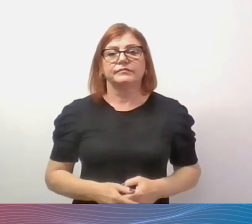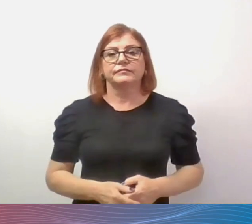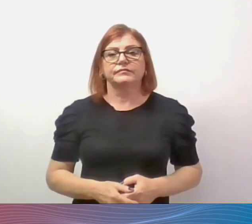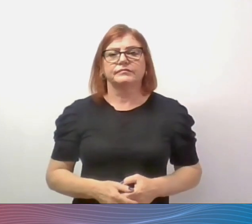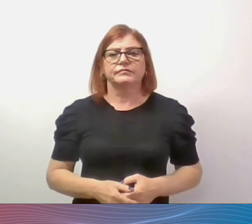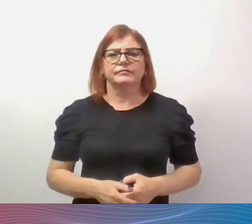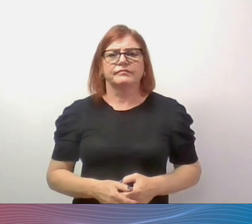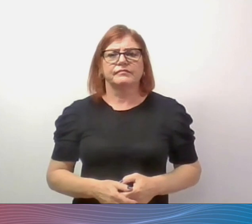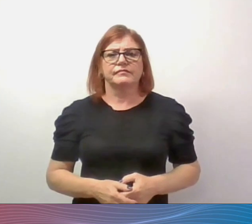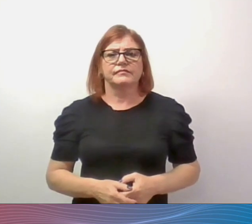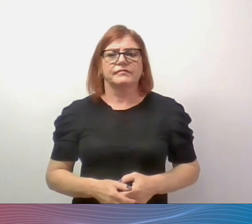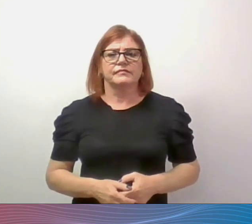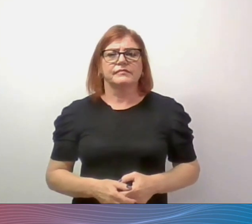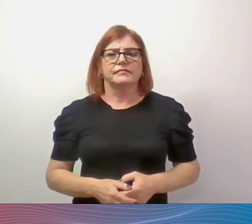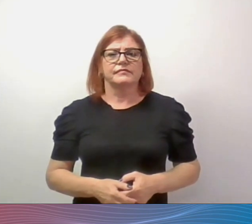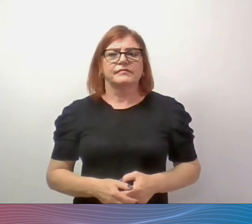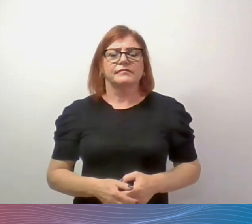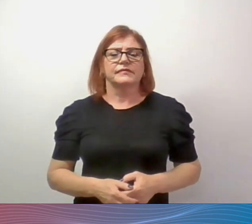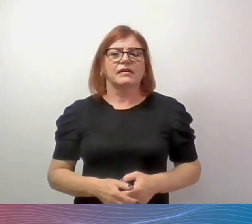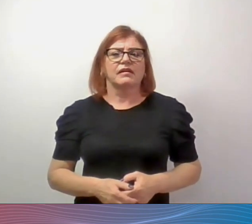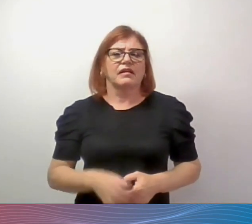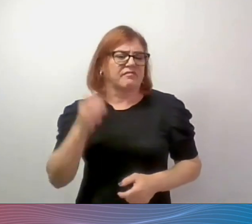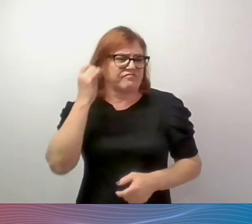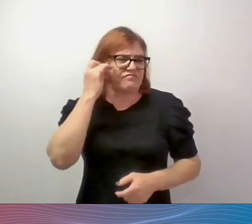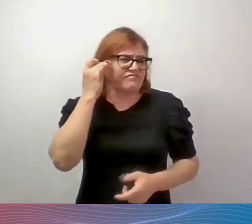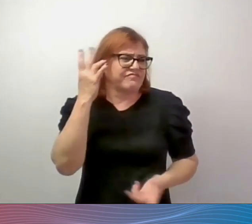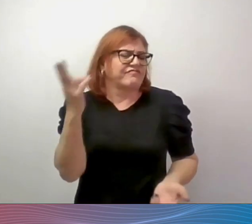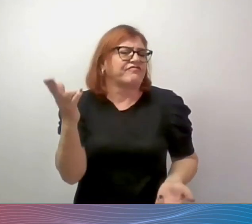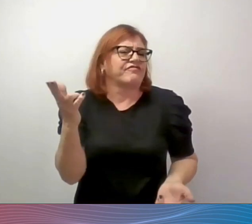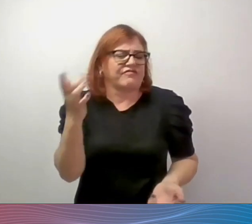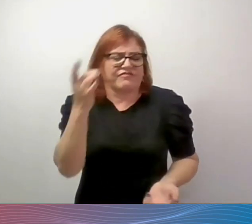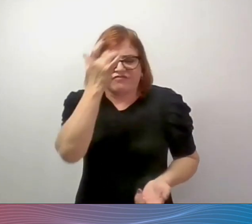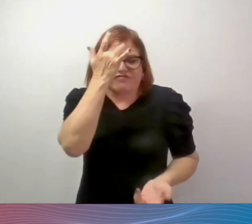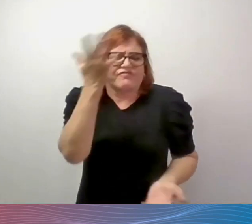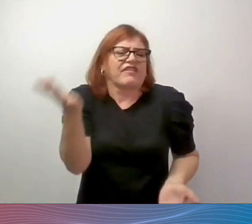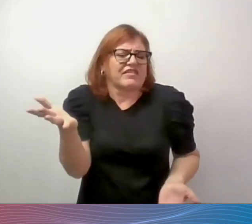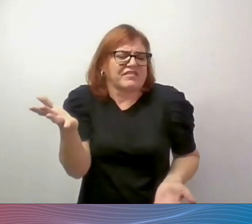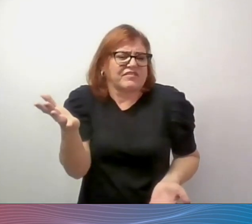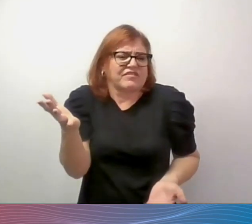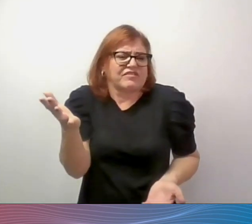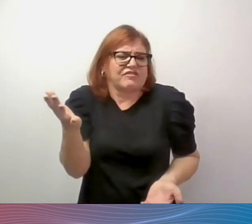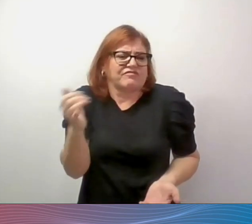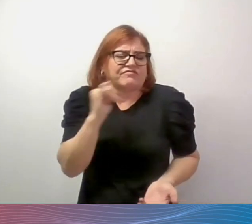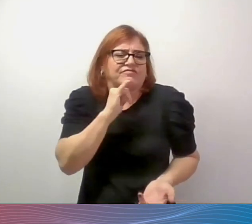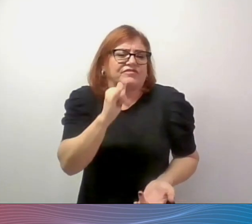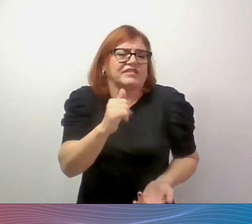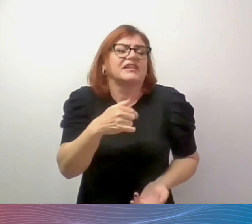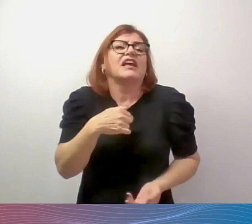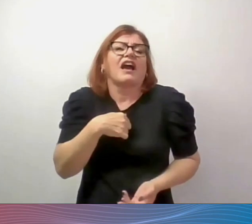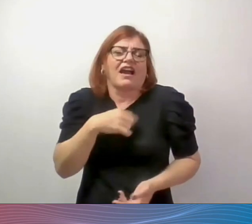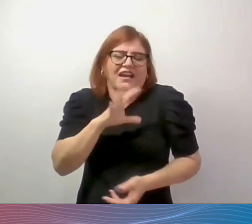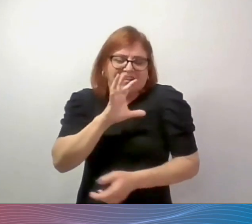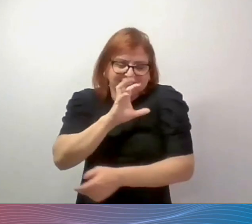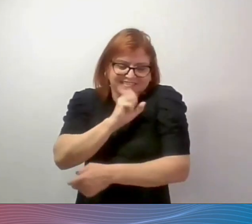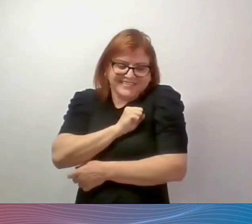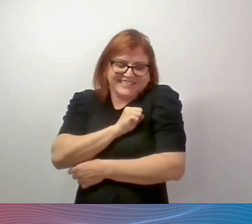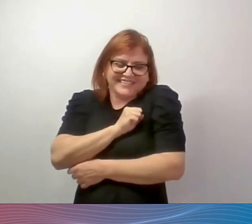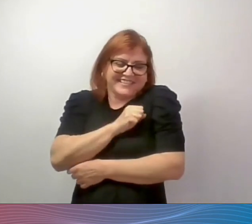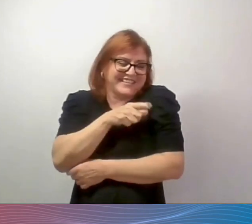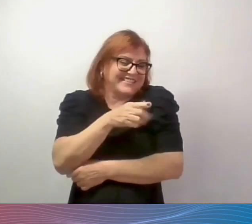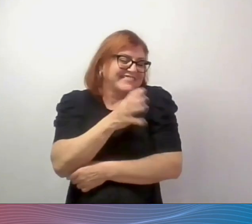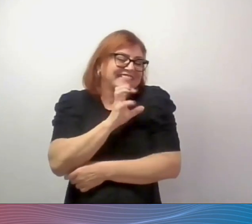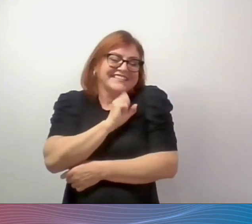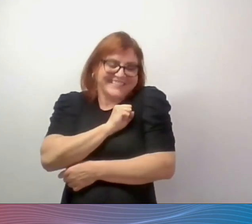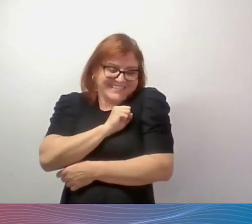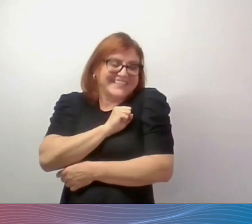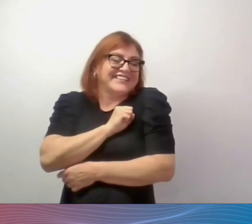amo. Because it is so easy to say I love you. Às vezes o marido e mulher existe um que fala, fala, fala, fala.